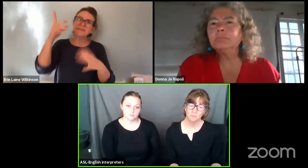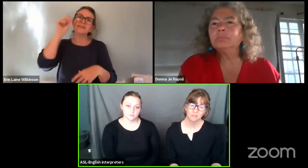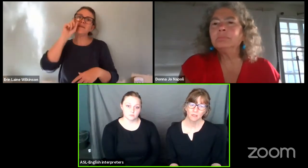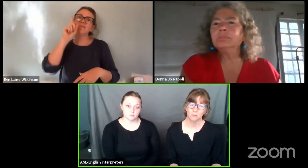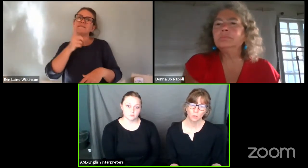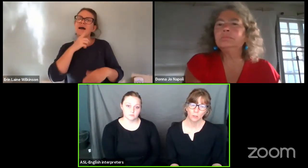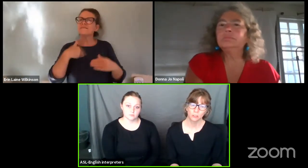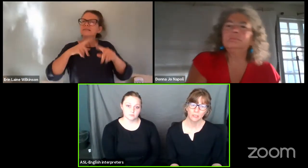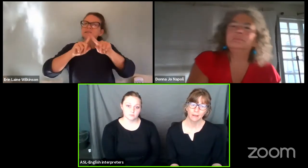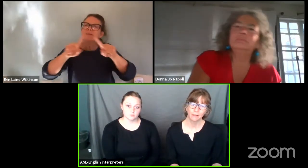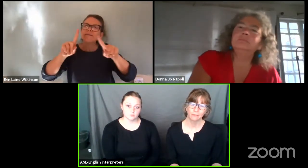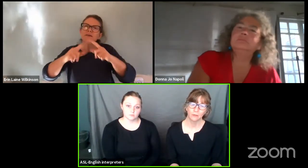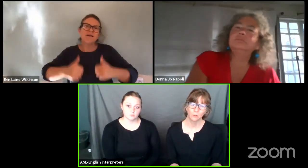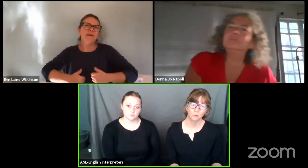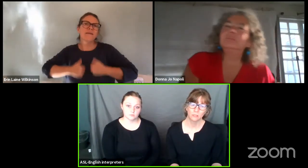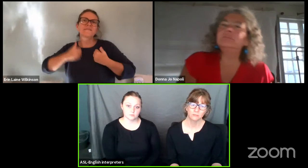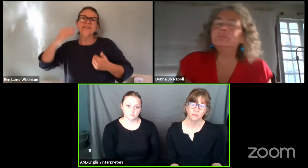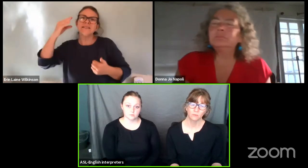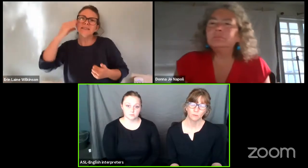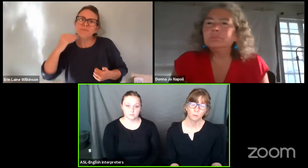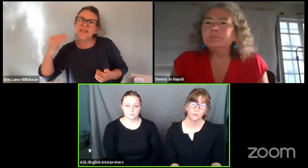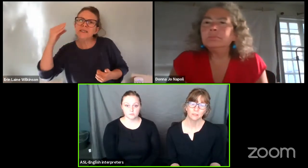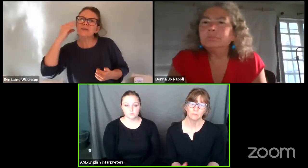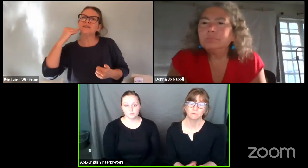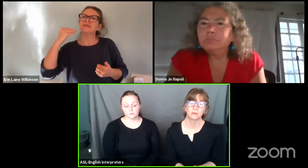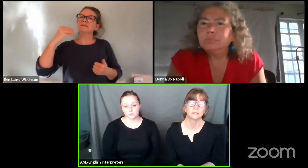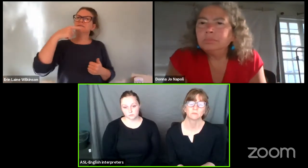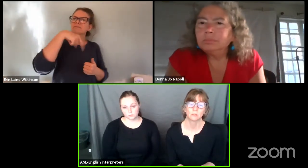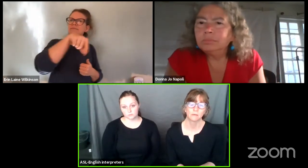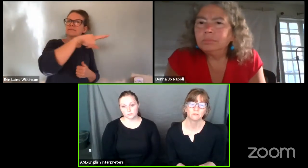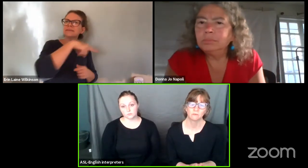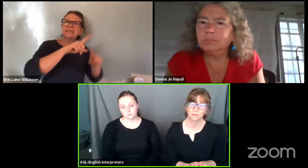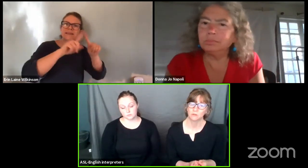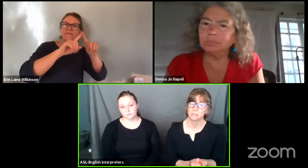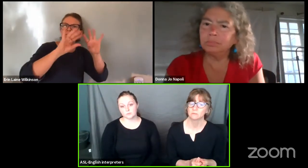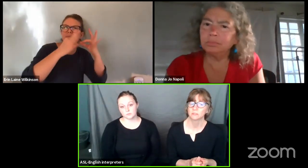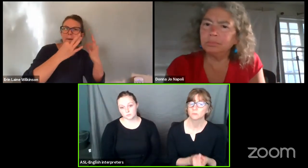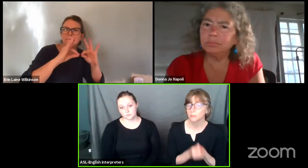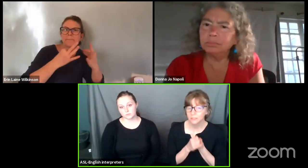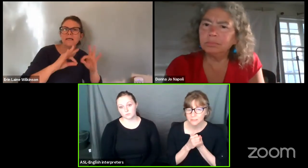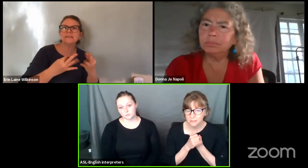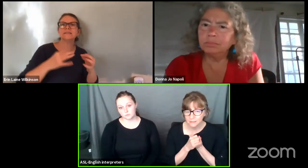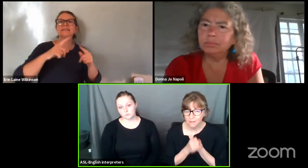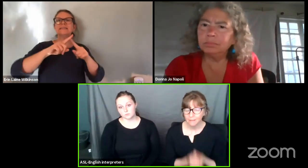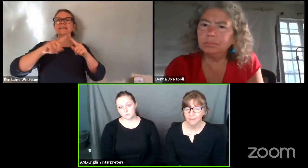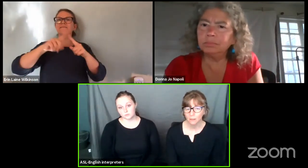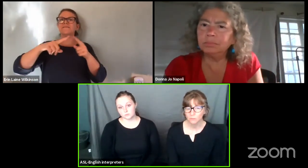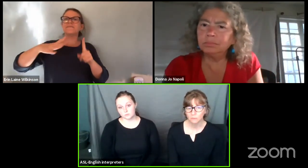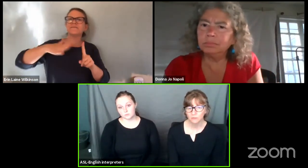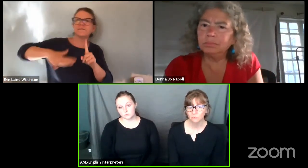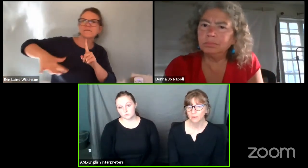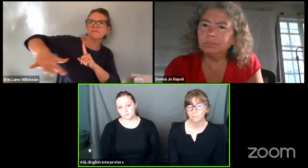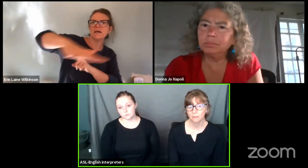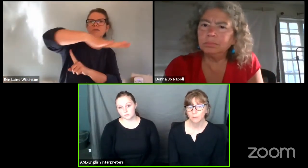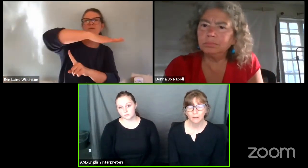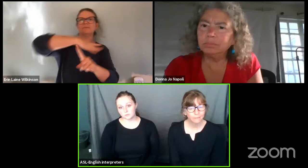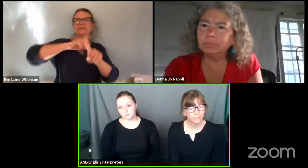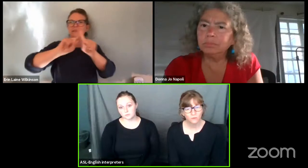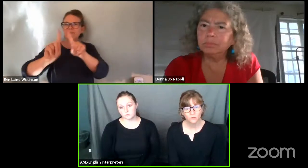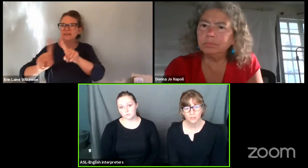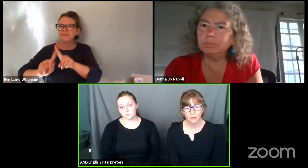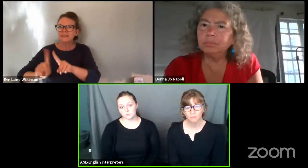States is kind of large, and there are lots of deaf people that live very different lives and have had very different experiences. They come from different